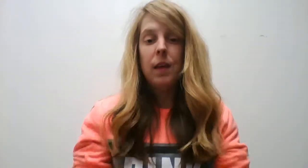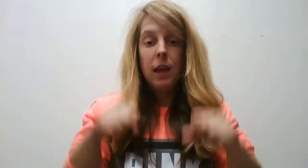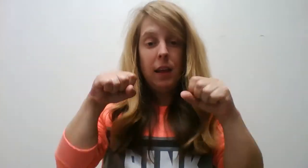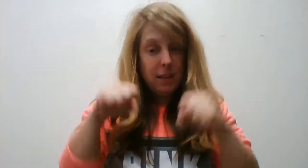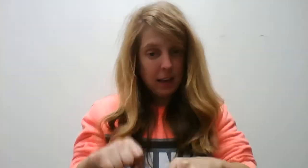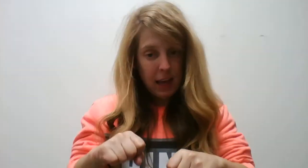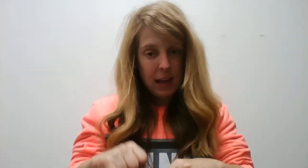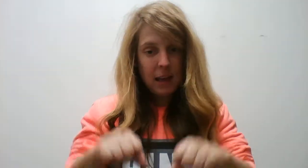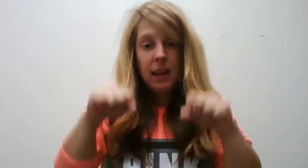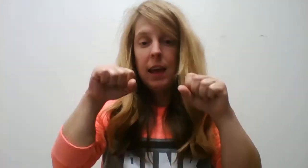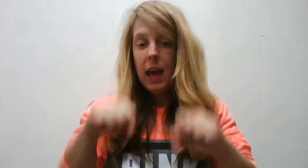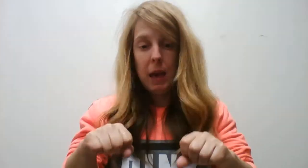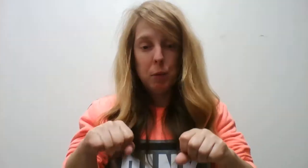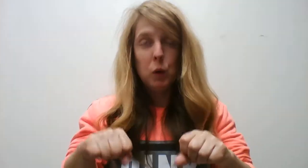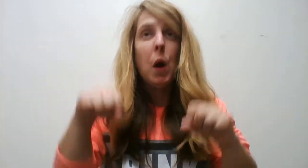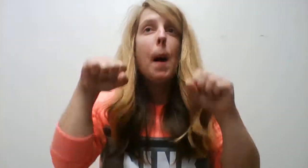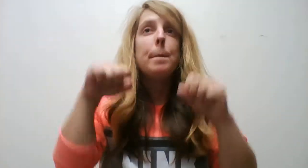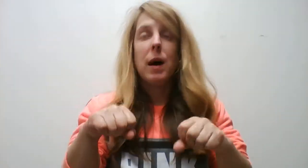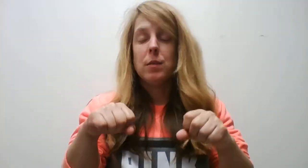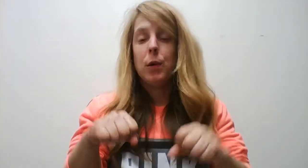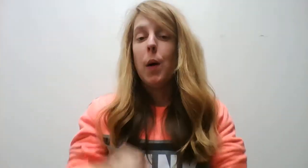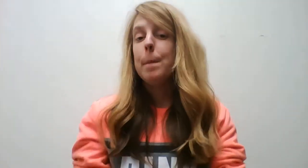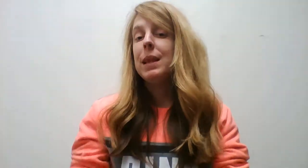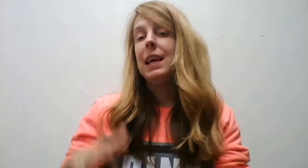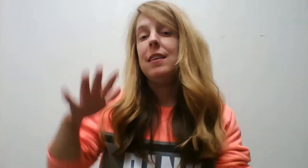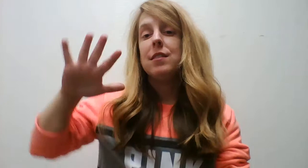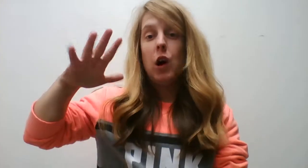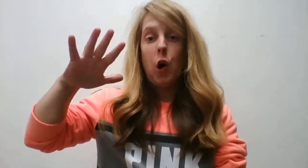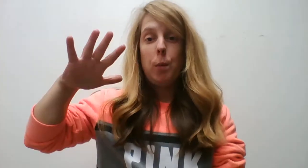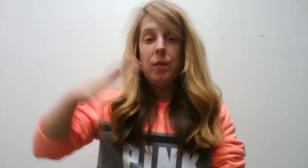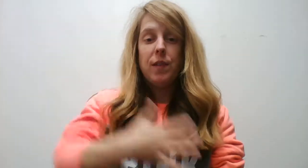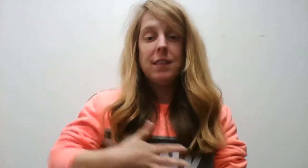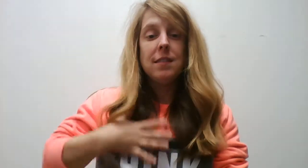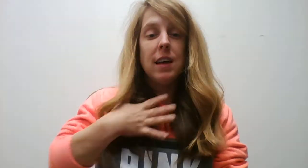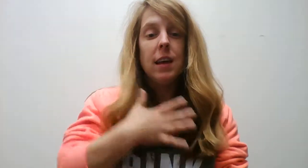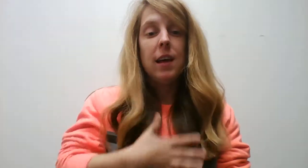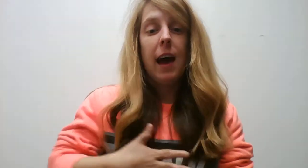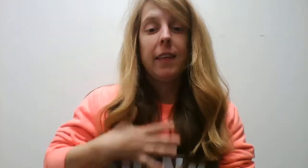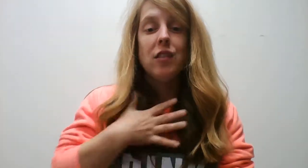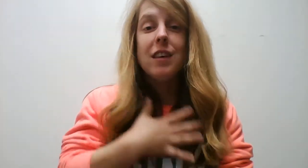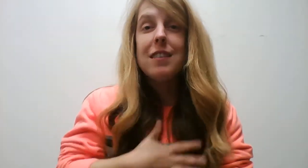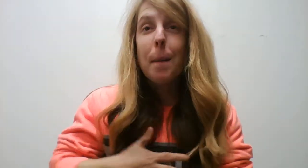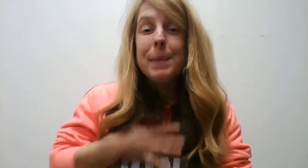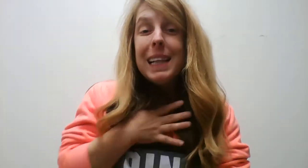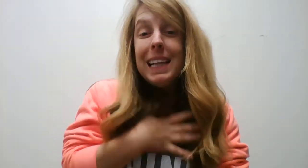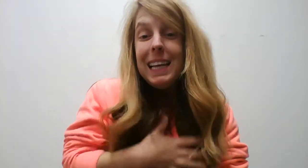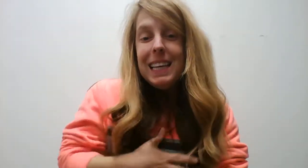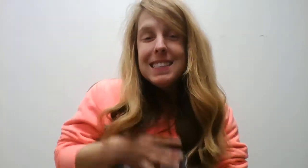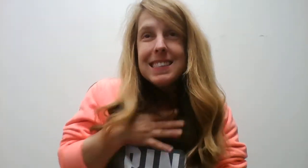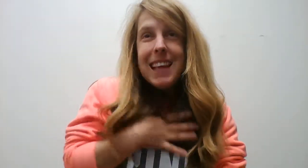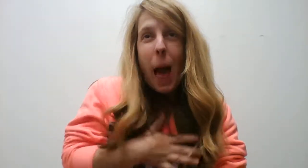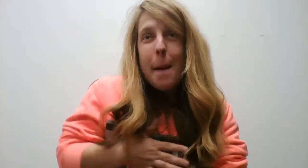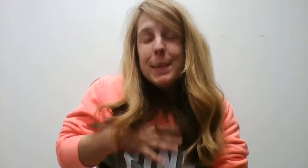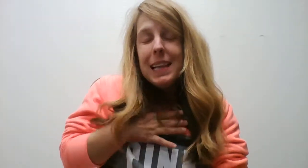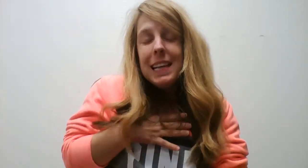It's can, able, possible. Please open fist, at the chest. Please, please.